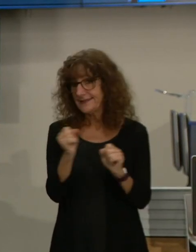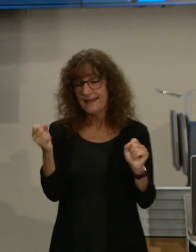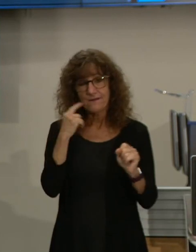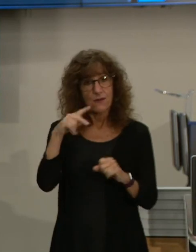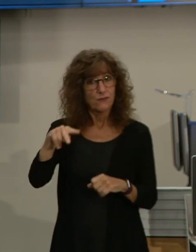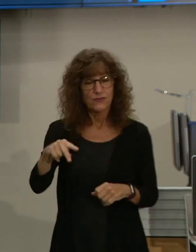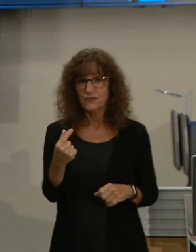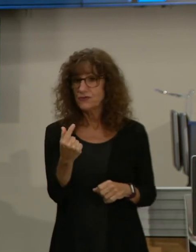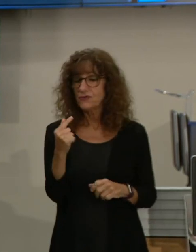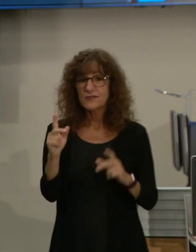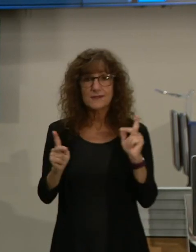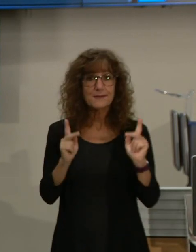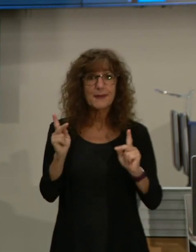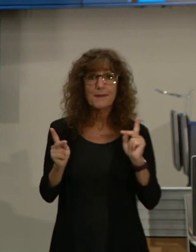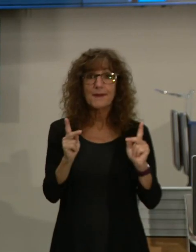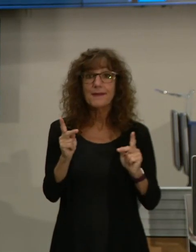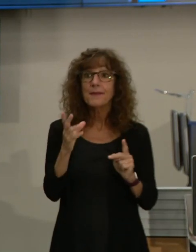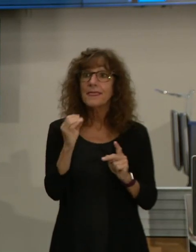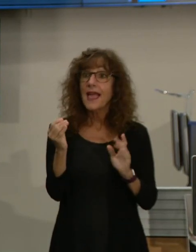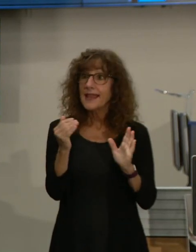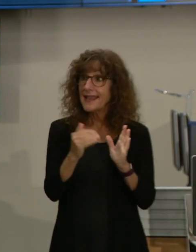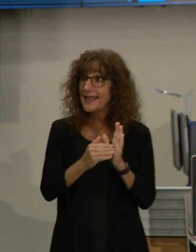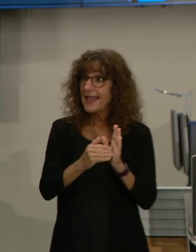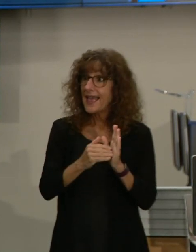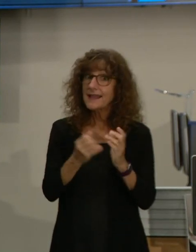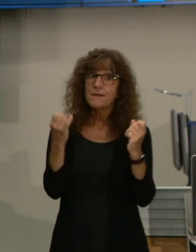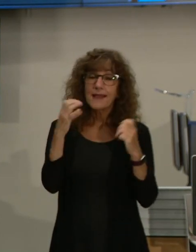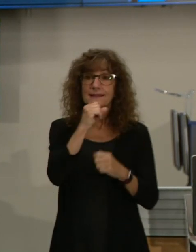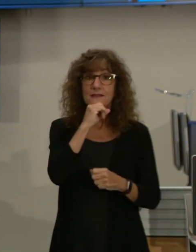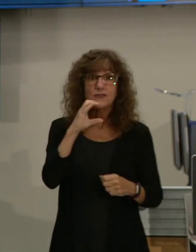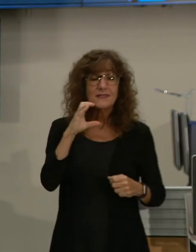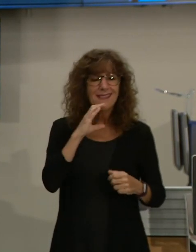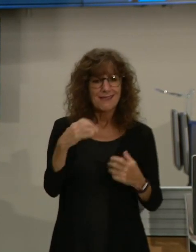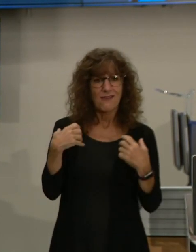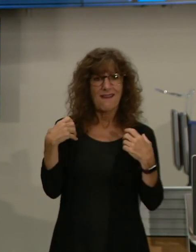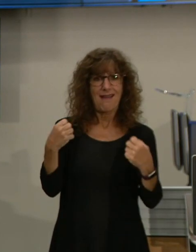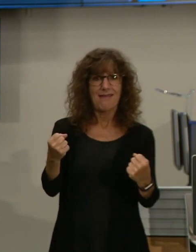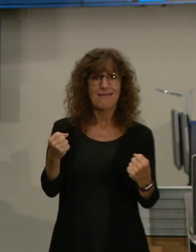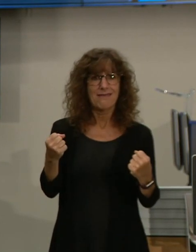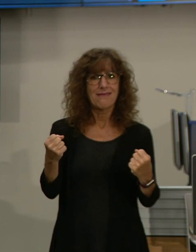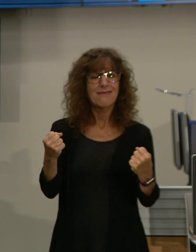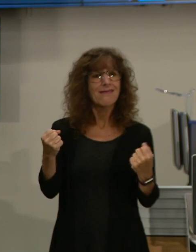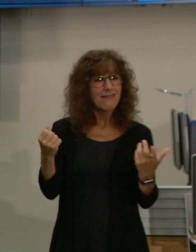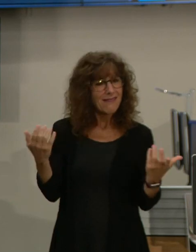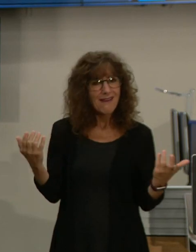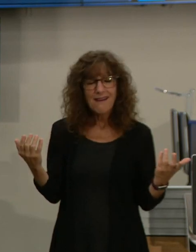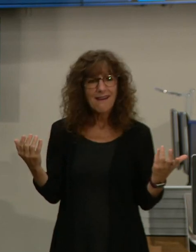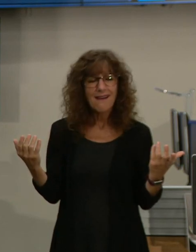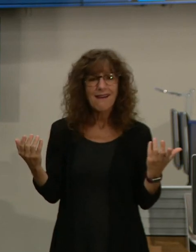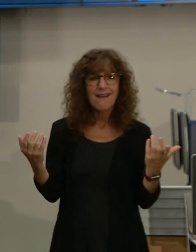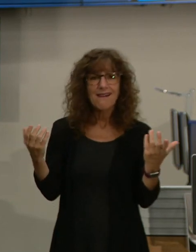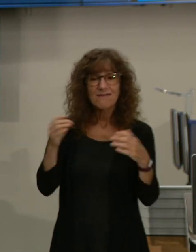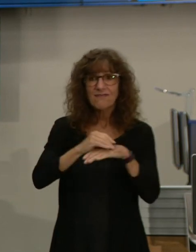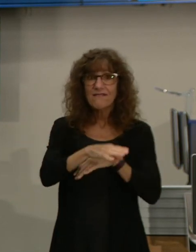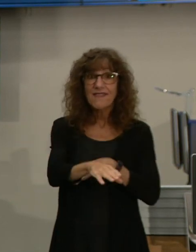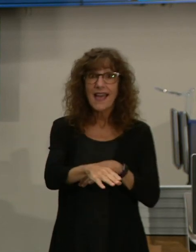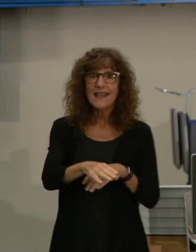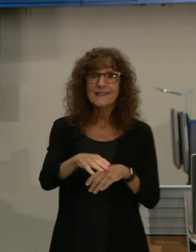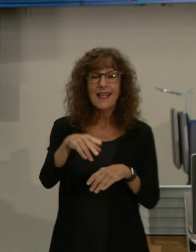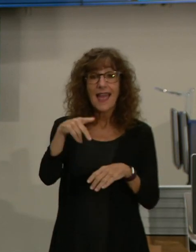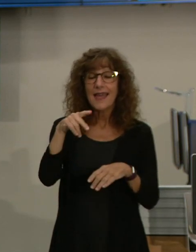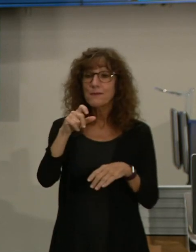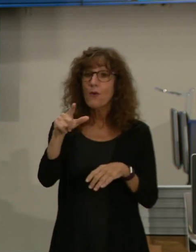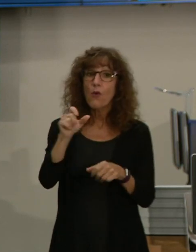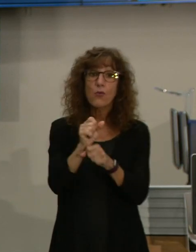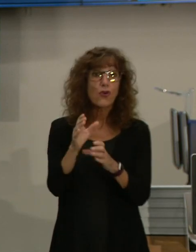Prince Georgians. And again, putting many of our seniors' health and well-being at risk. And our poll workers have already said they're not